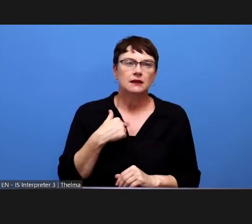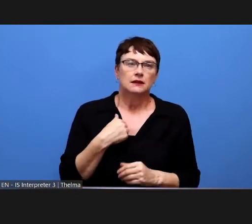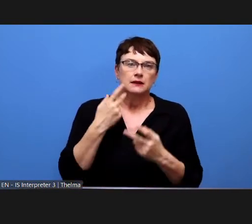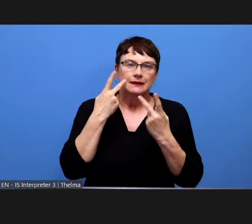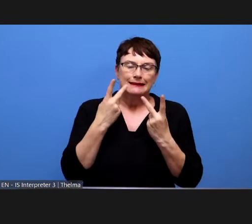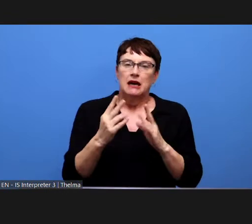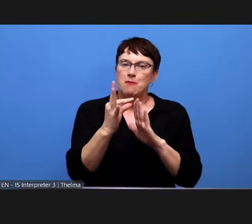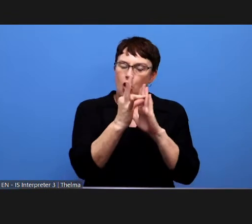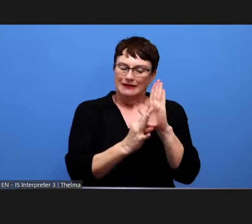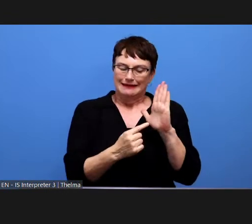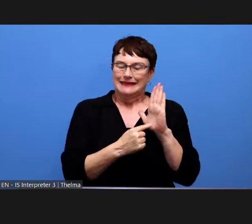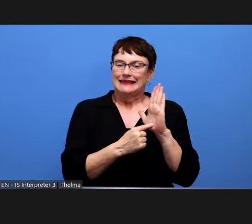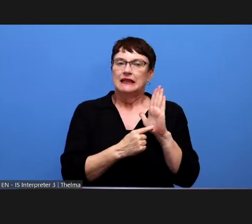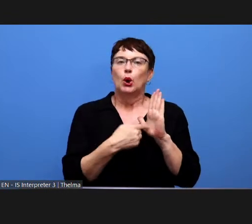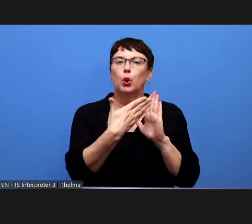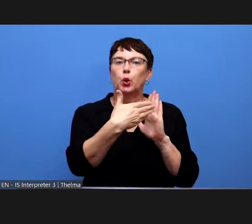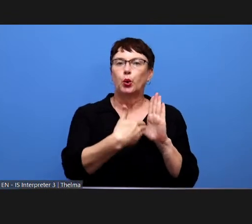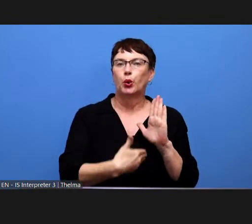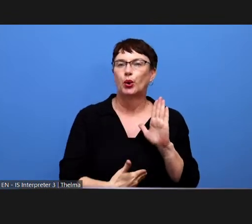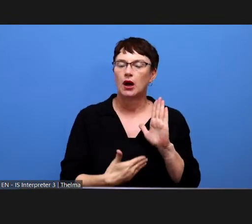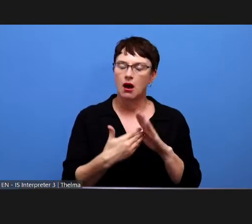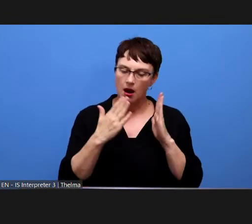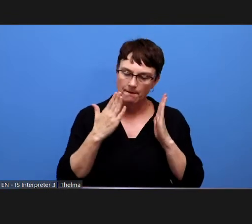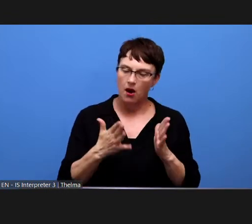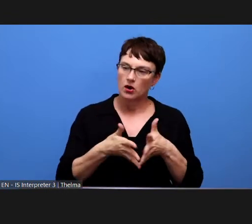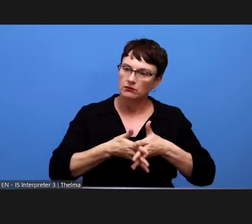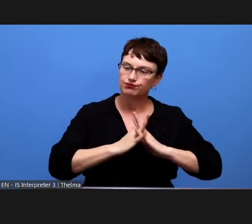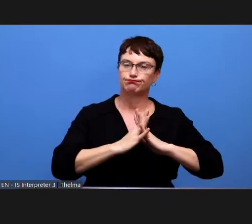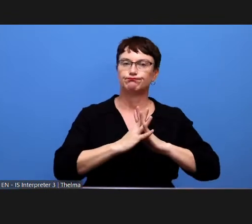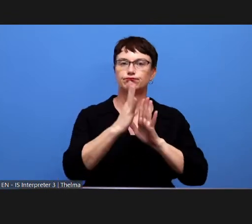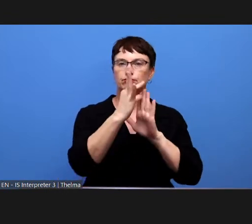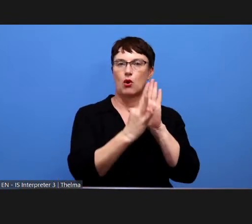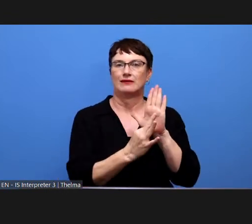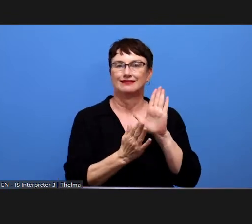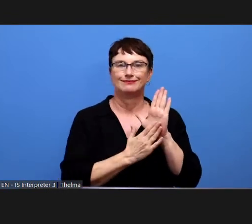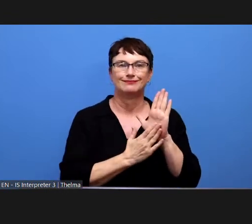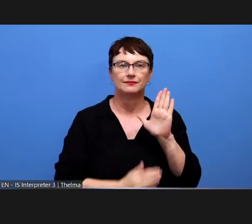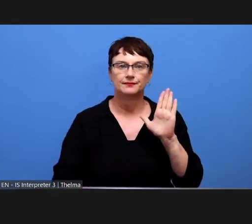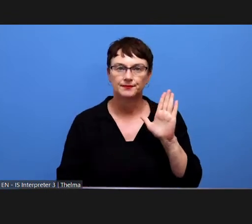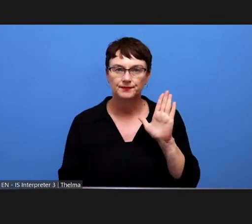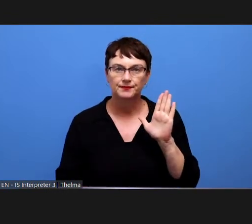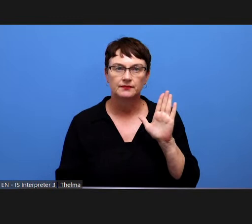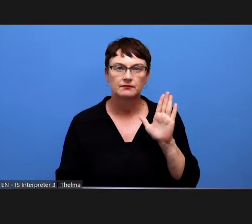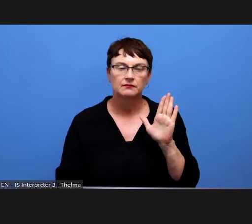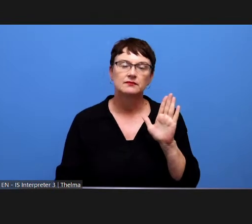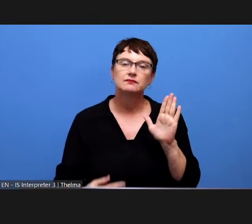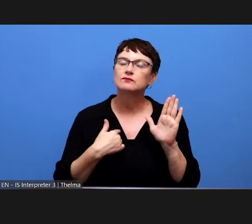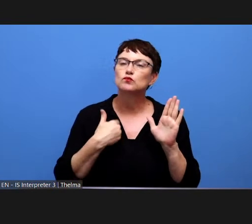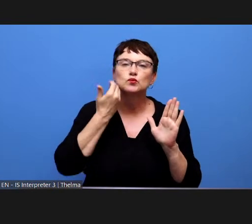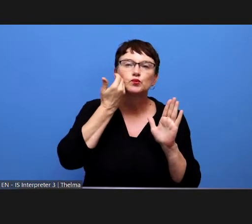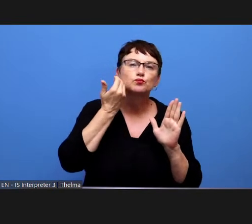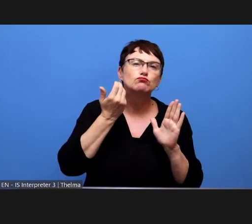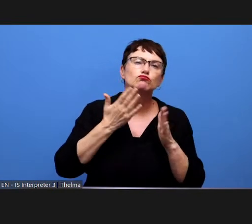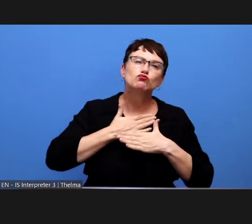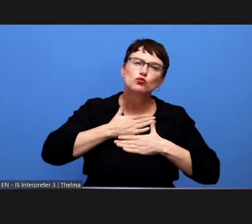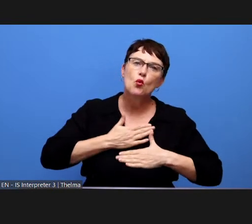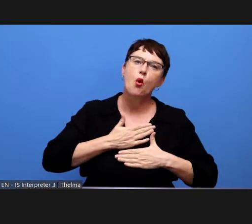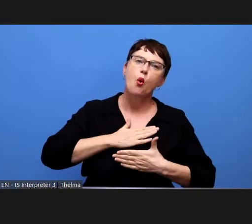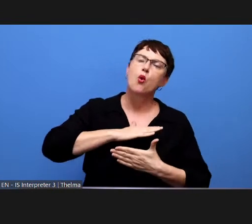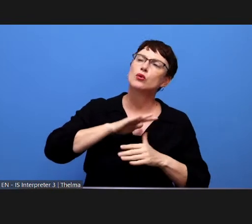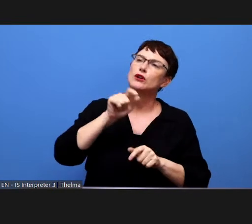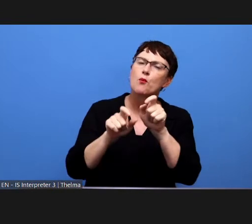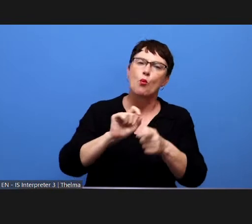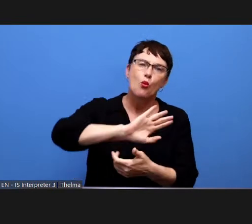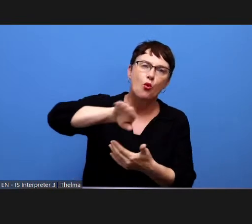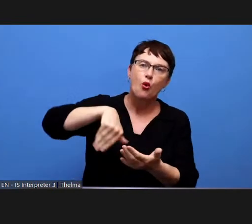Consolidation of evidence-based and timely decision-making at all levels was another element that was discussed, and the need